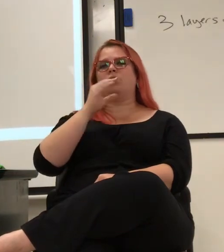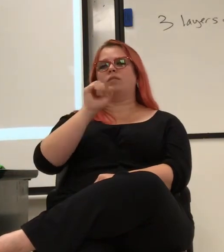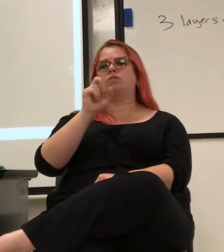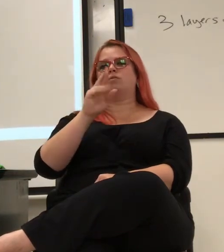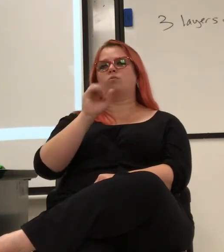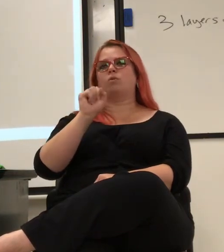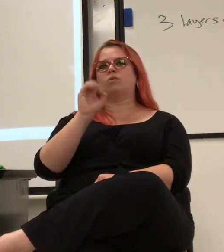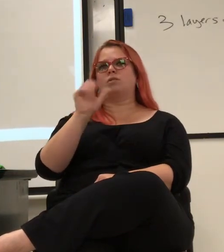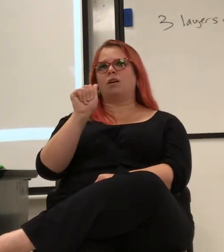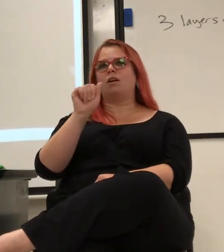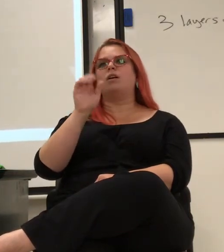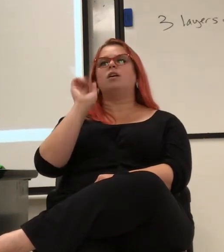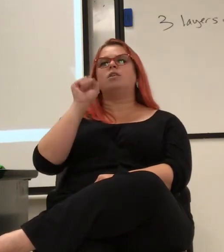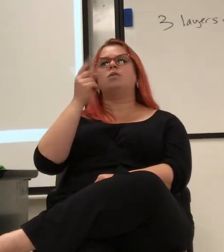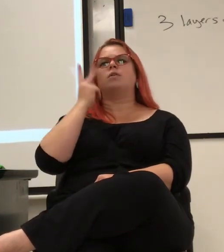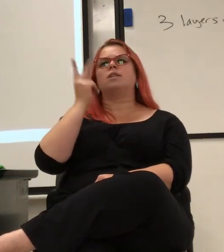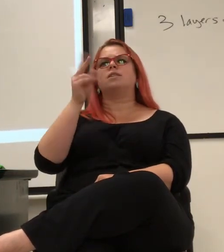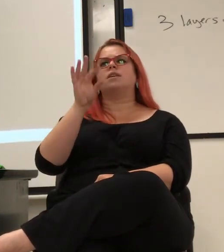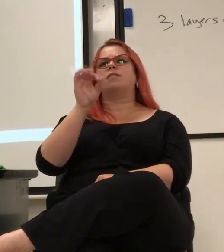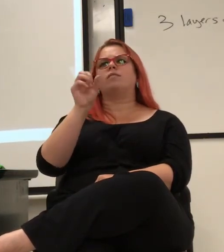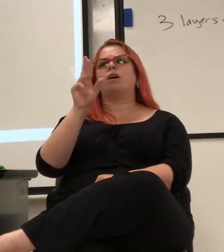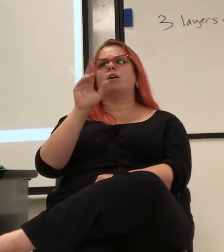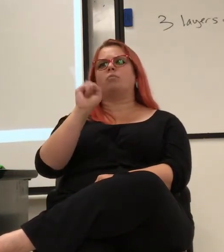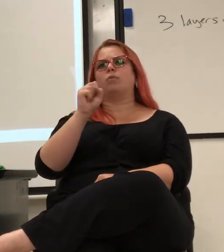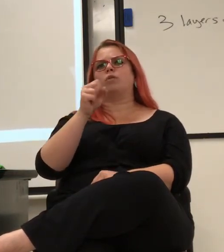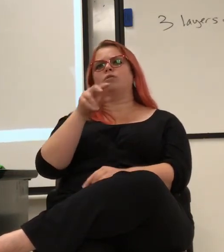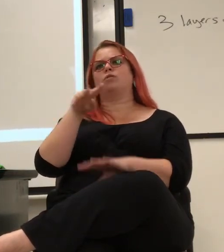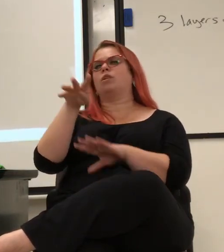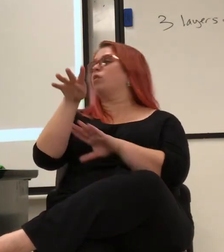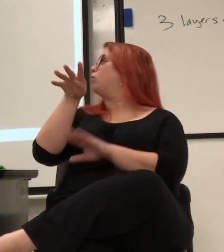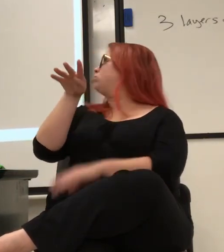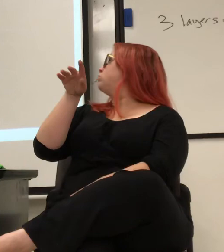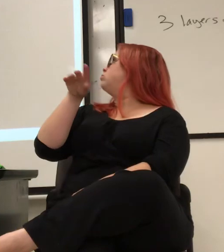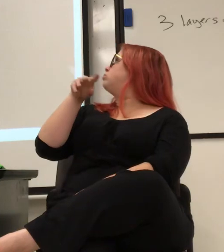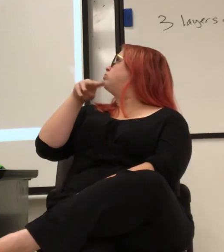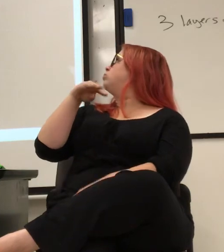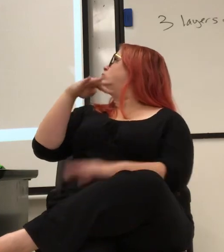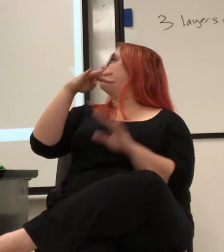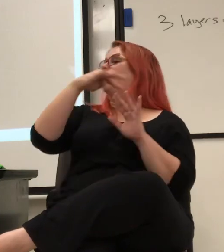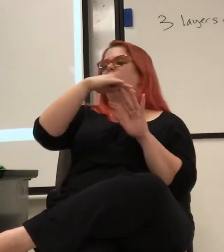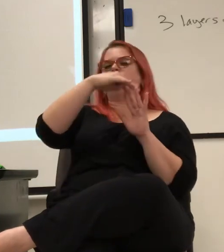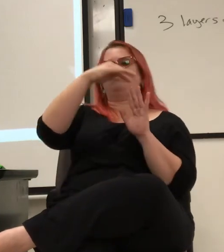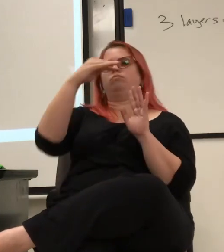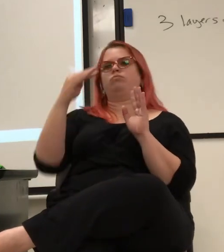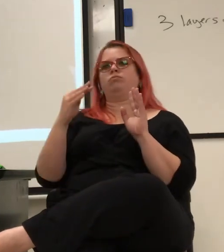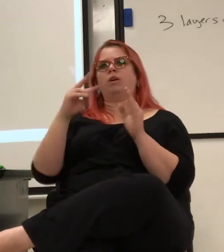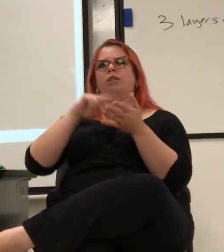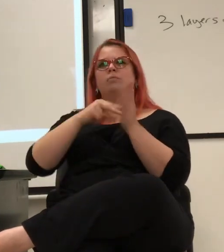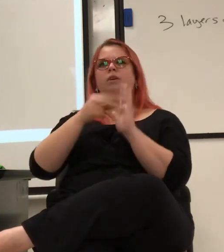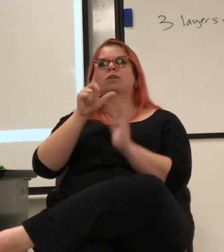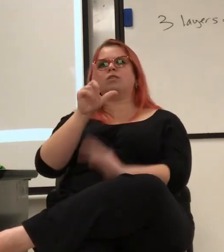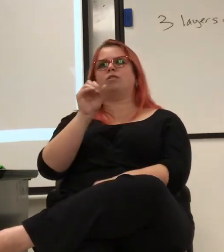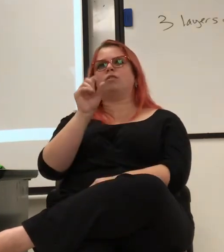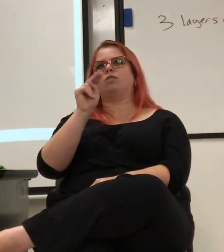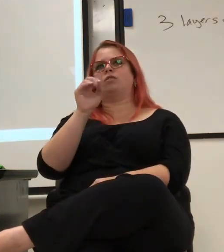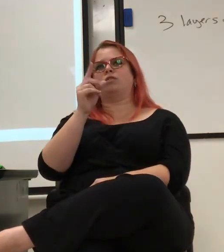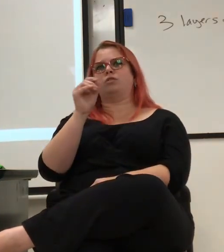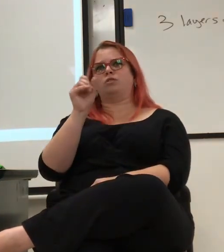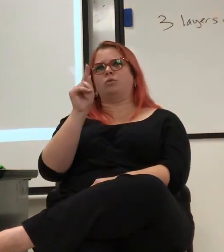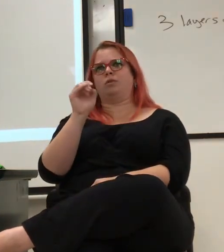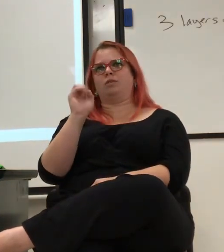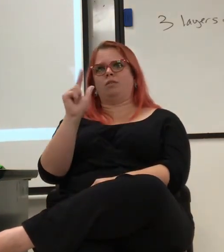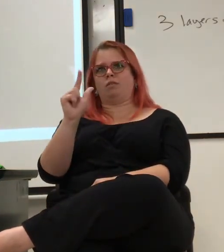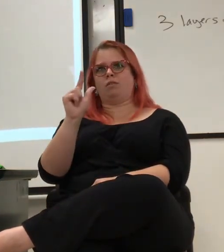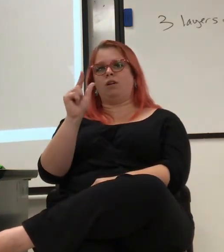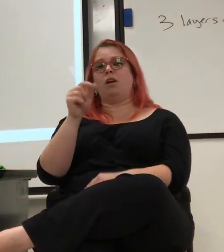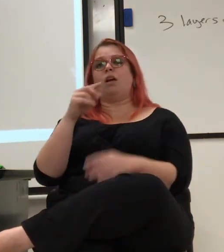there's fibers running in this orientation. If you're running lengthwise there, you're a longitudinal layer. The circular layer shown there,